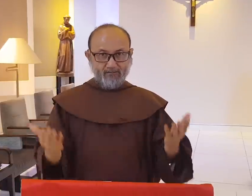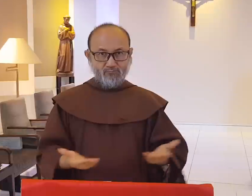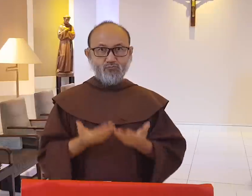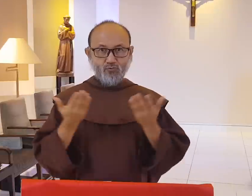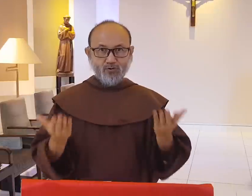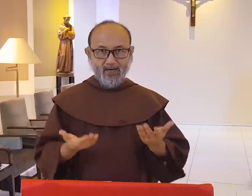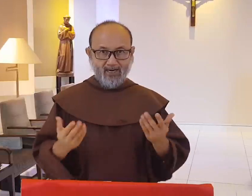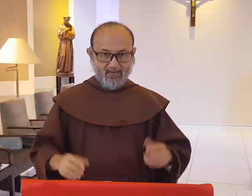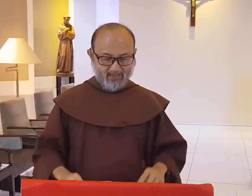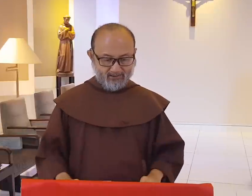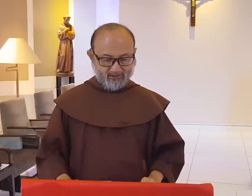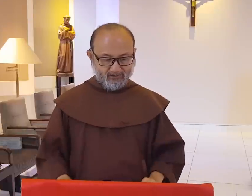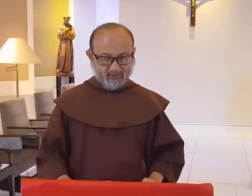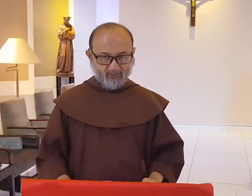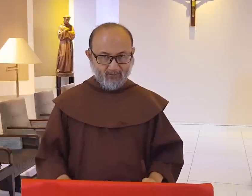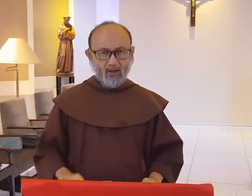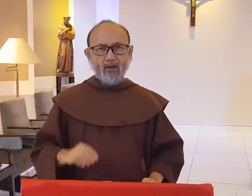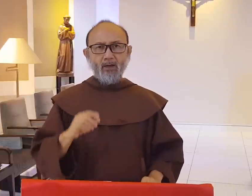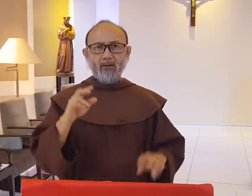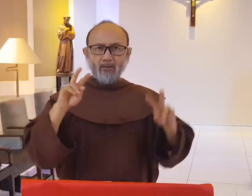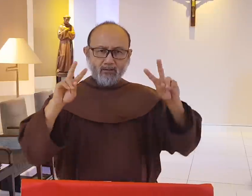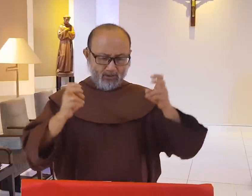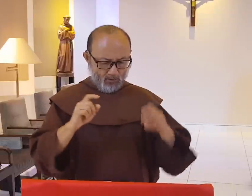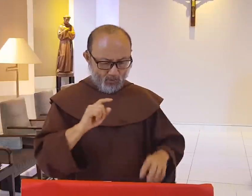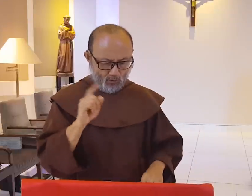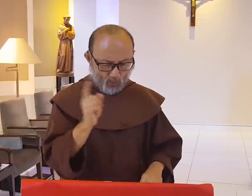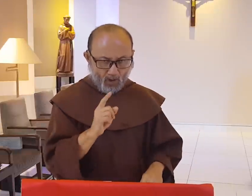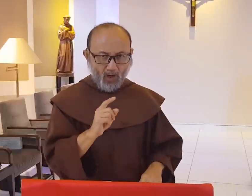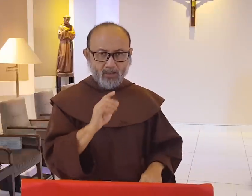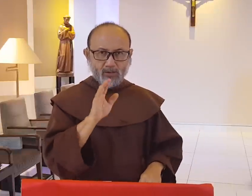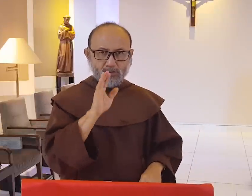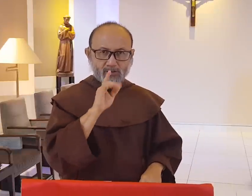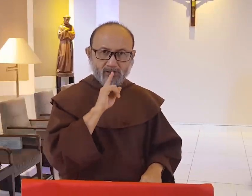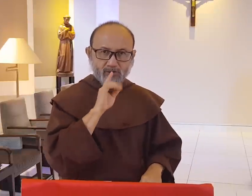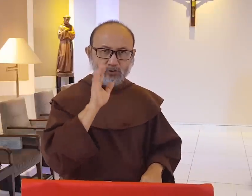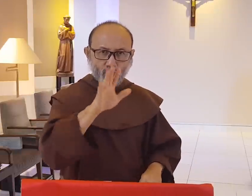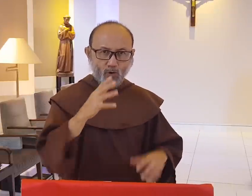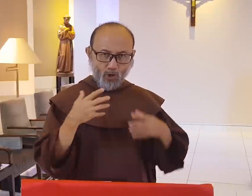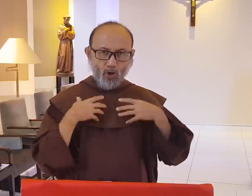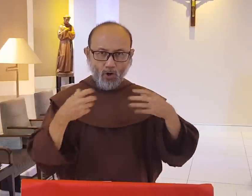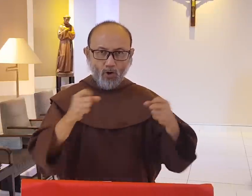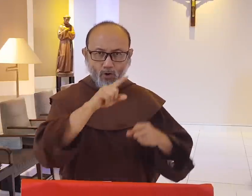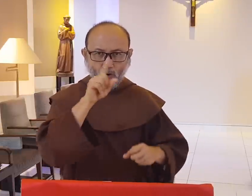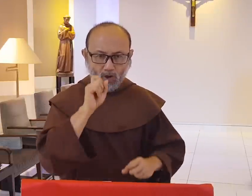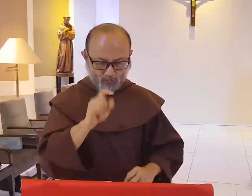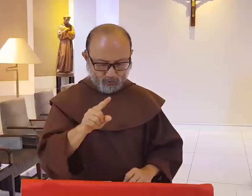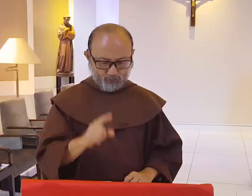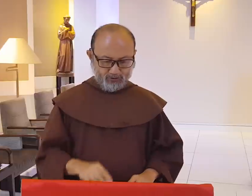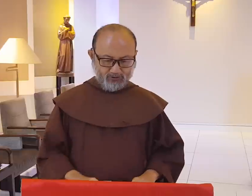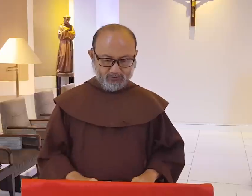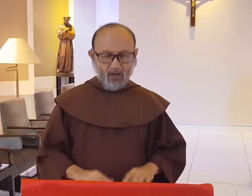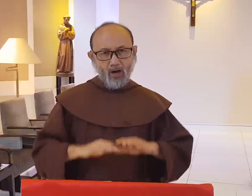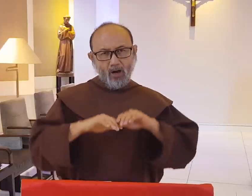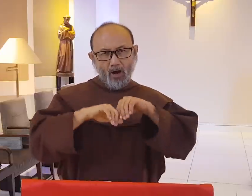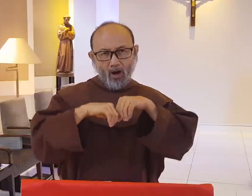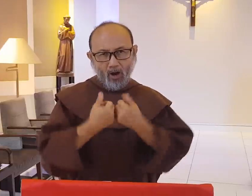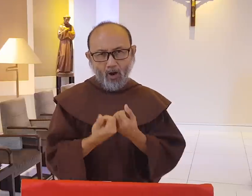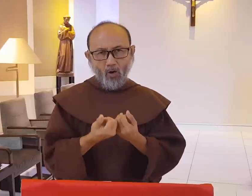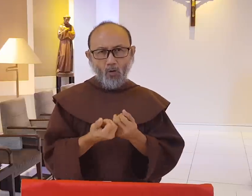Where is your courage? how little faith